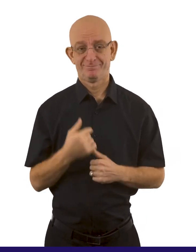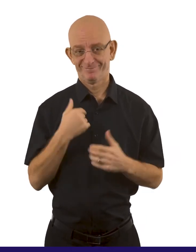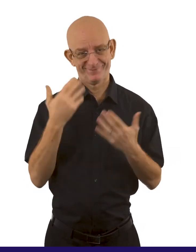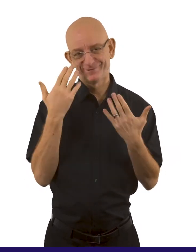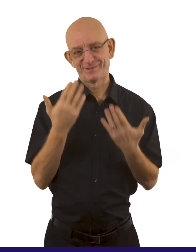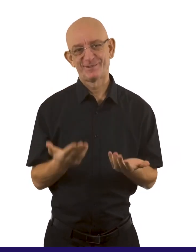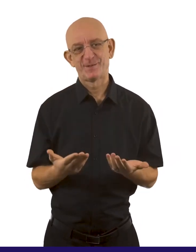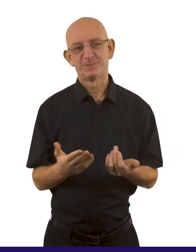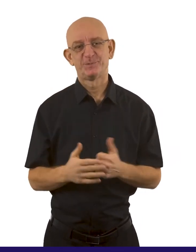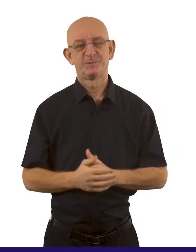Don't know.